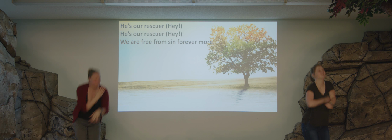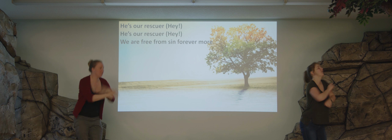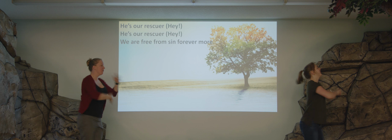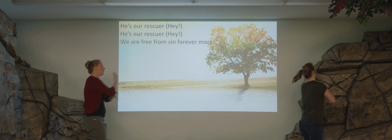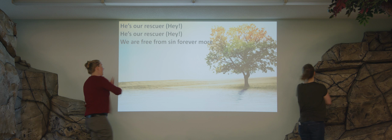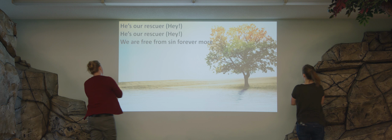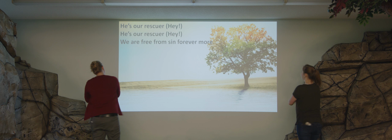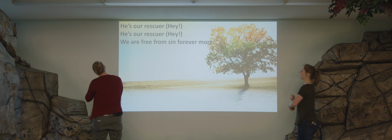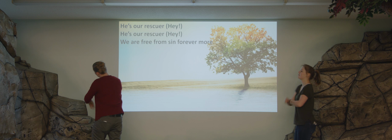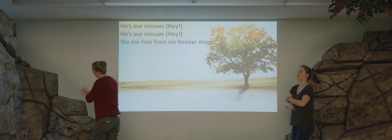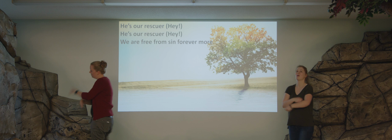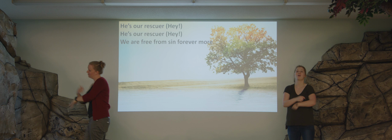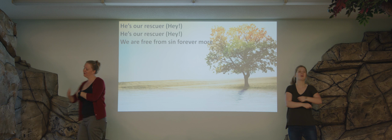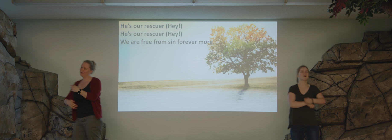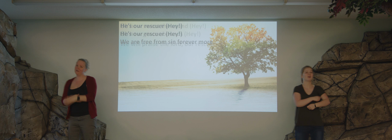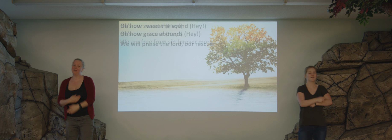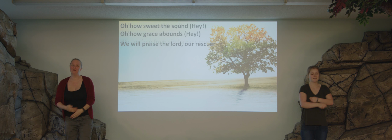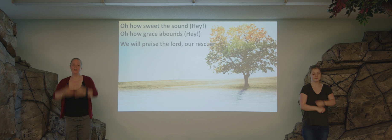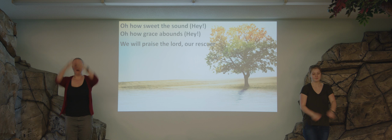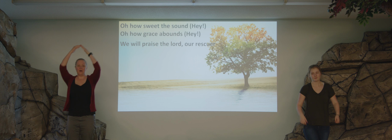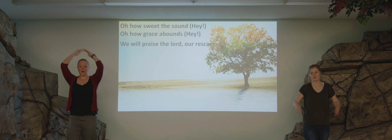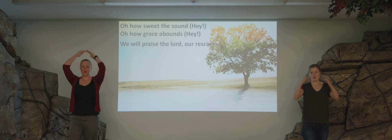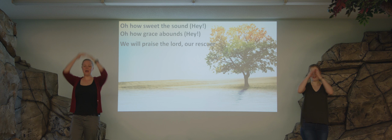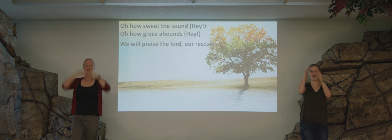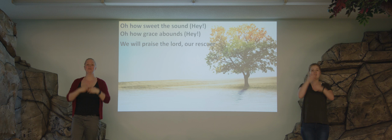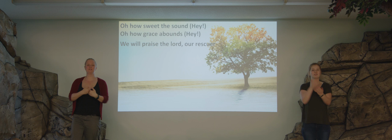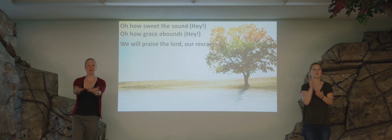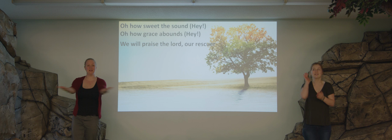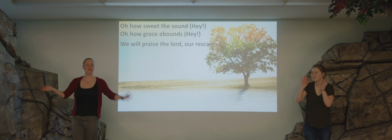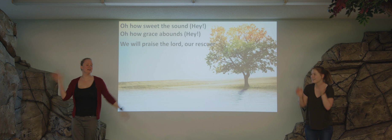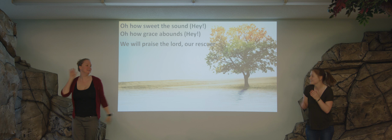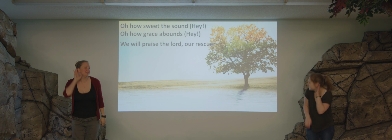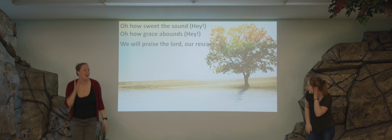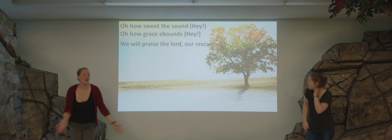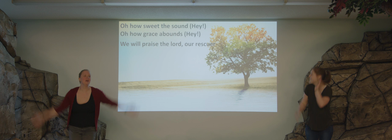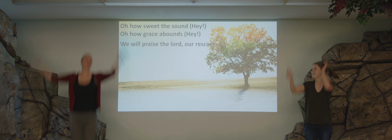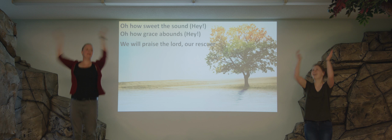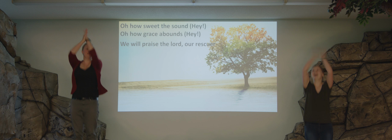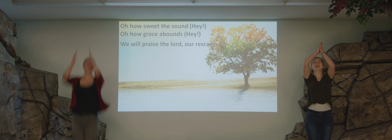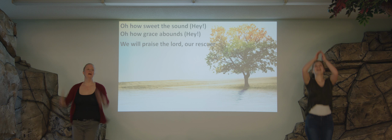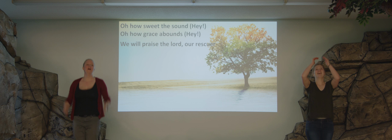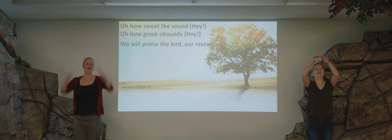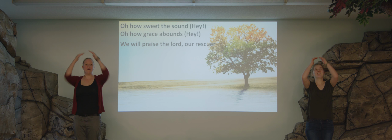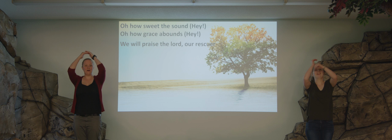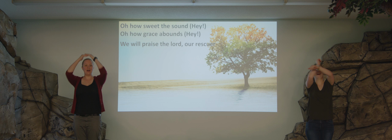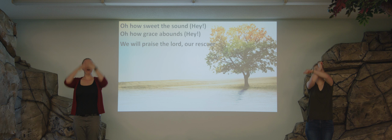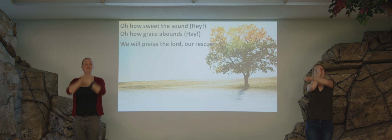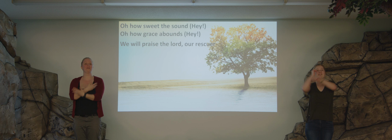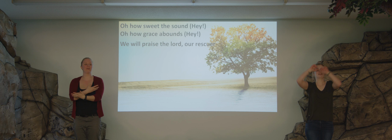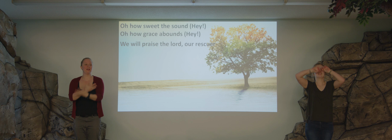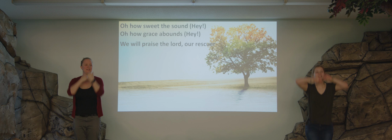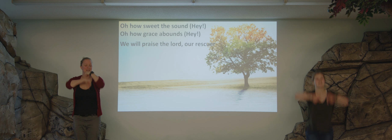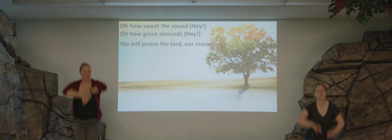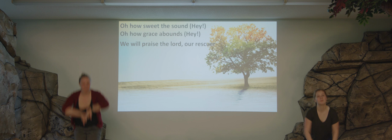forevermore. Oh how sweet the sound, oh how grace of